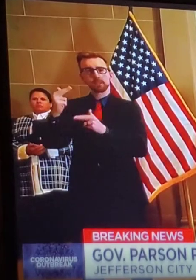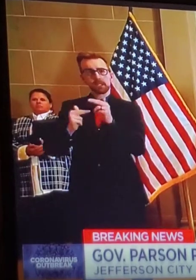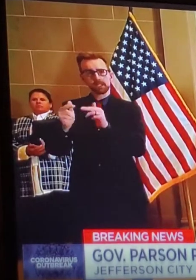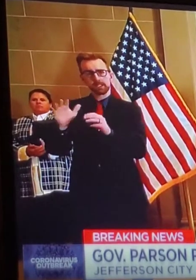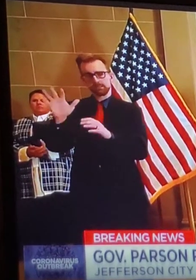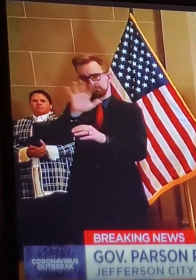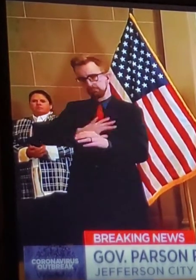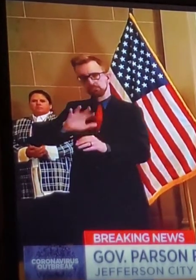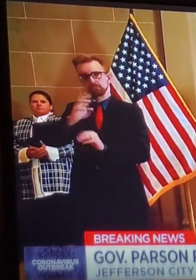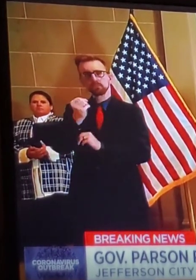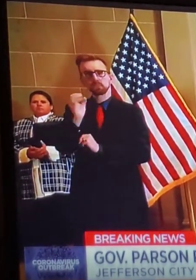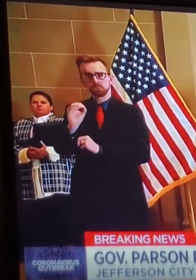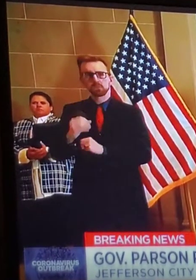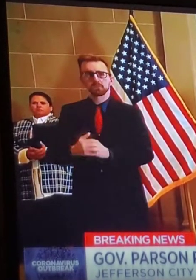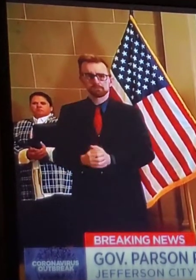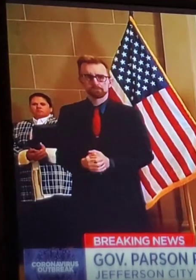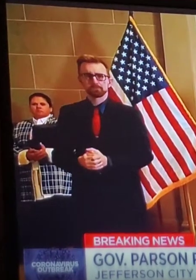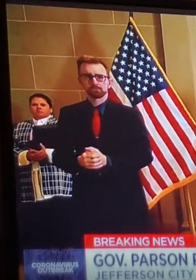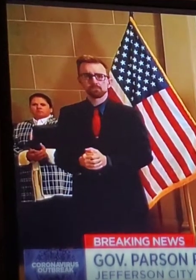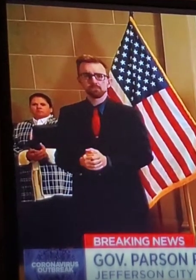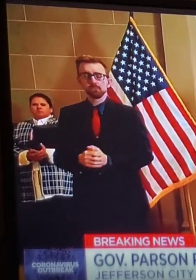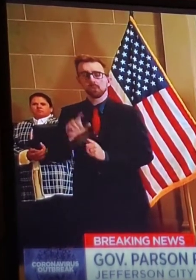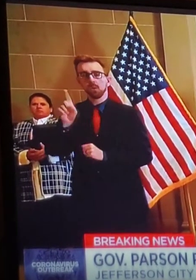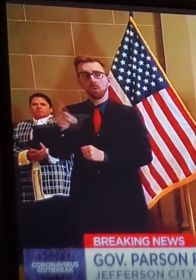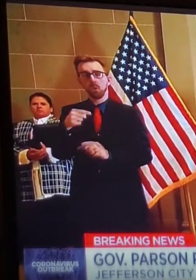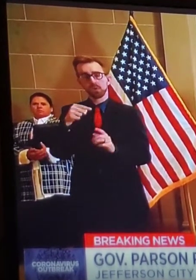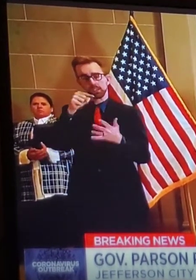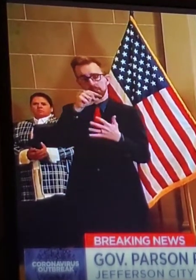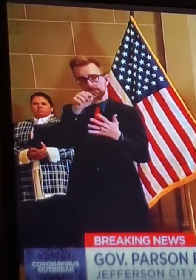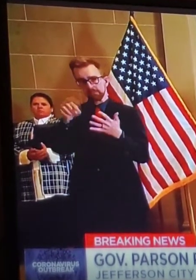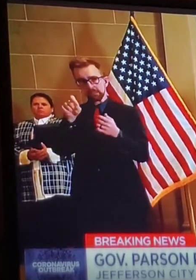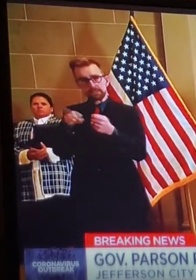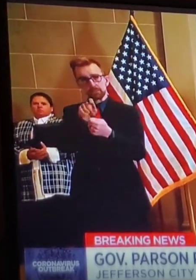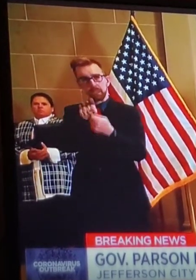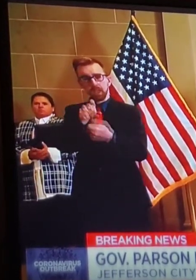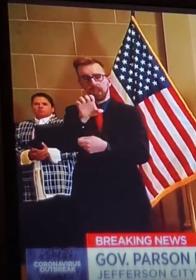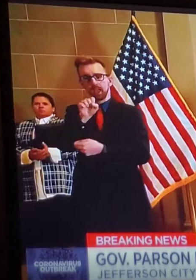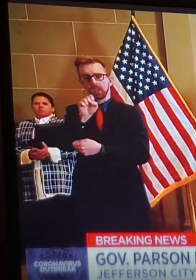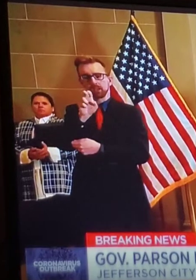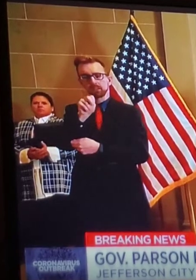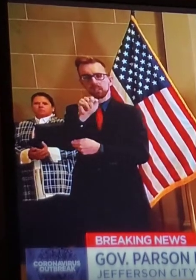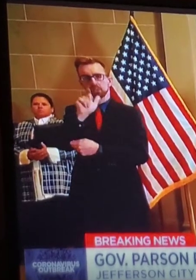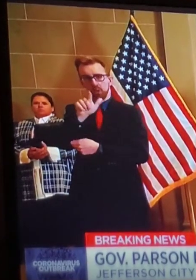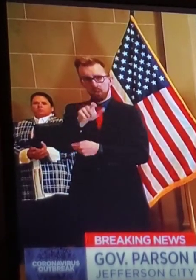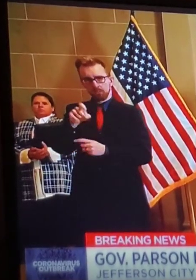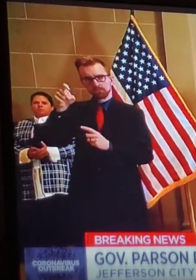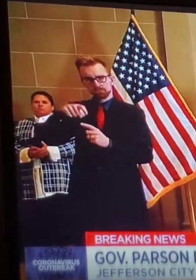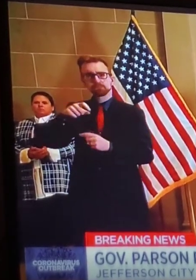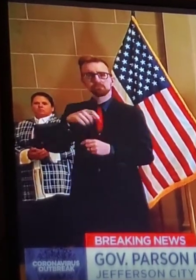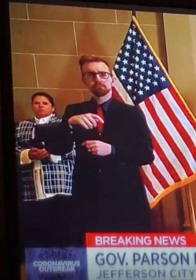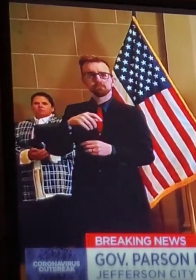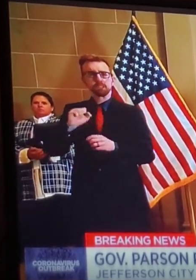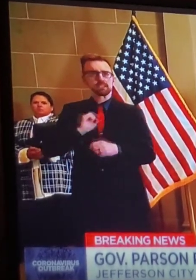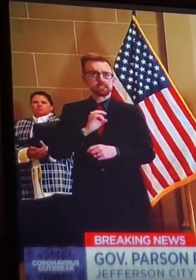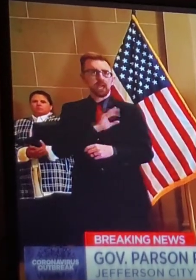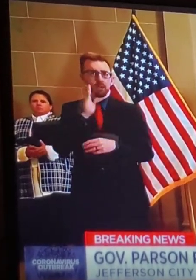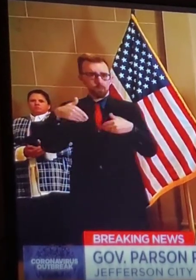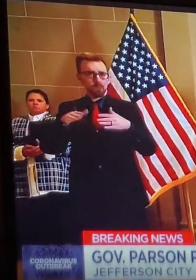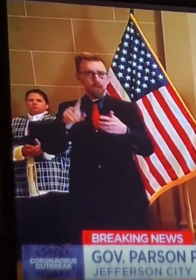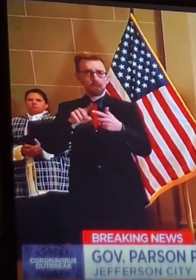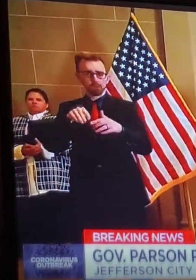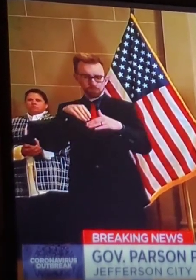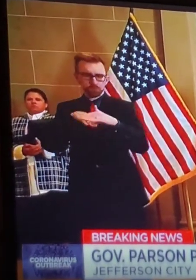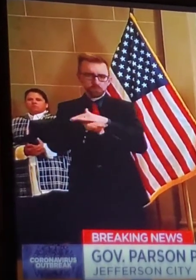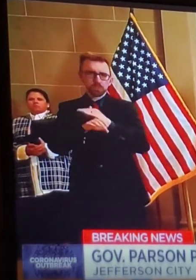throughout the state. Only identified essential personnel will be allowed access to the state